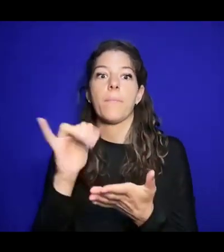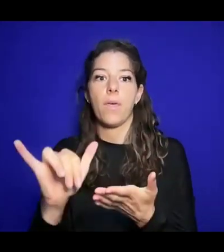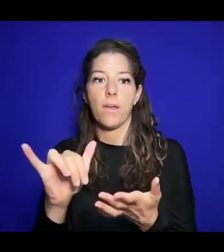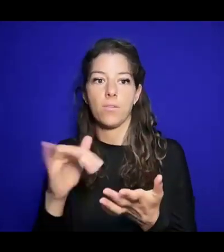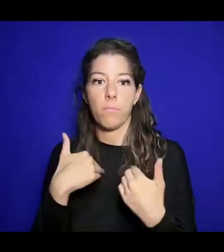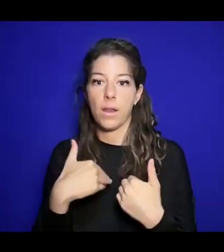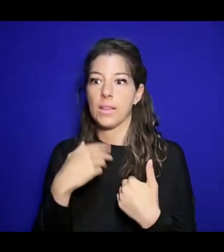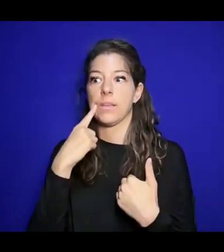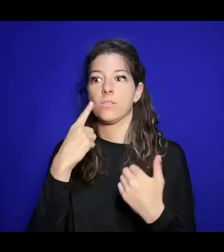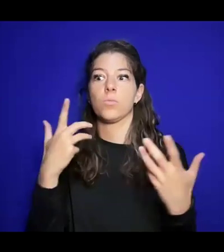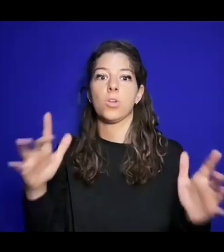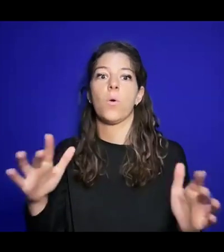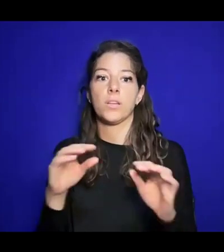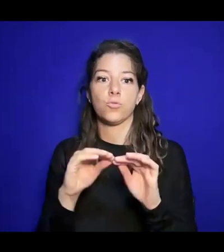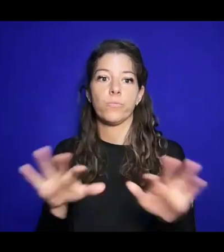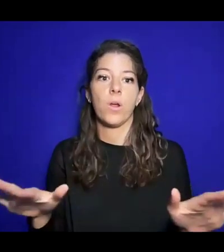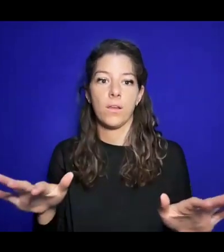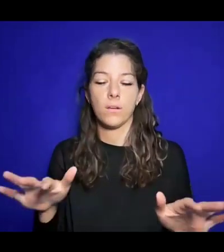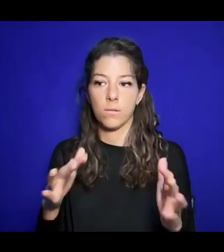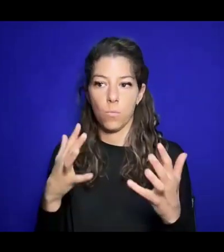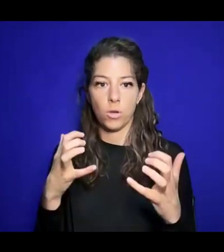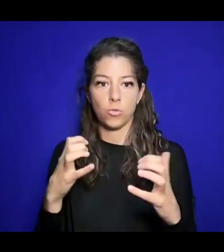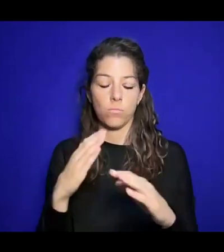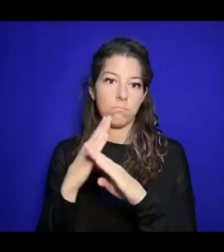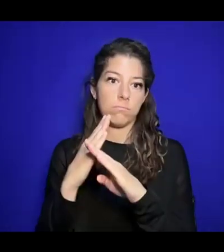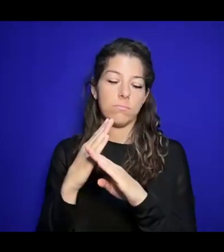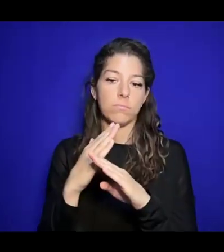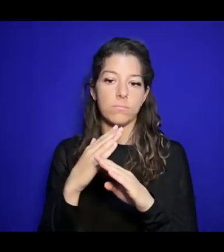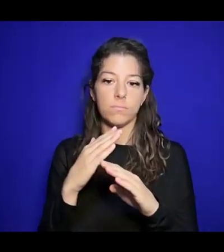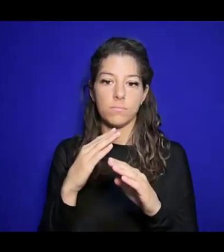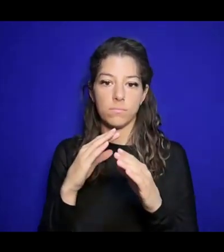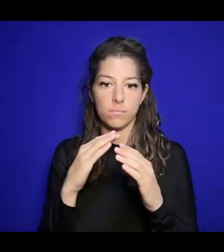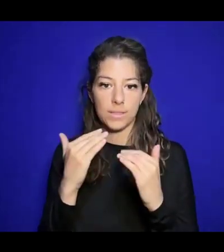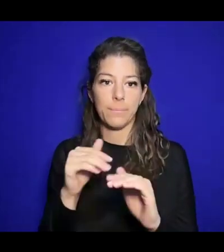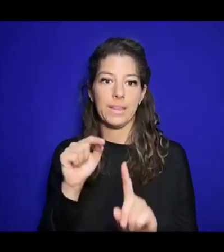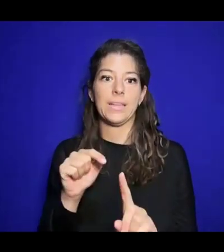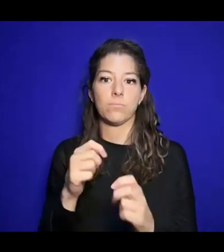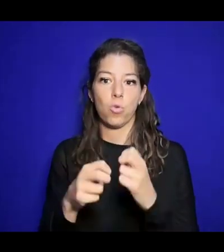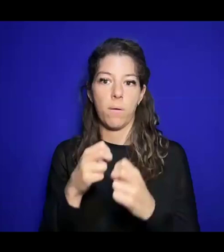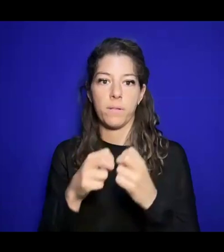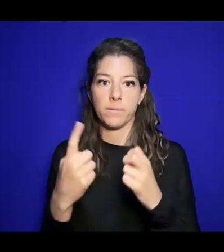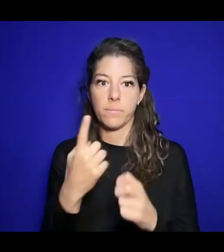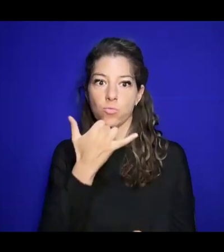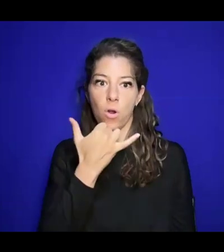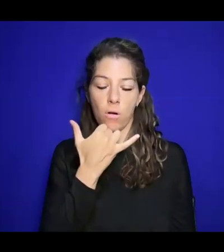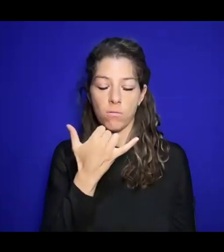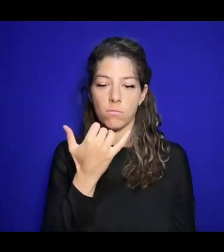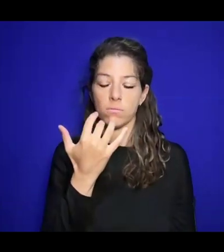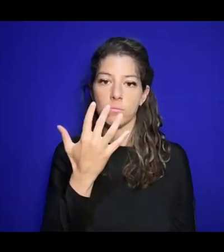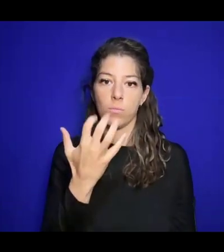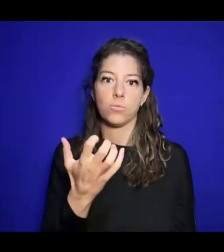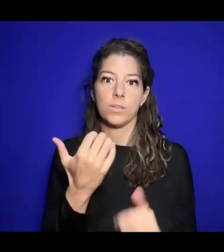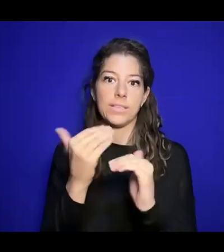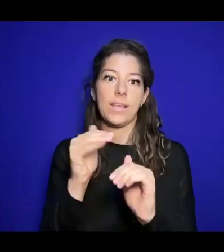body thinks we don't want this to spread. We want to wall this off. We want to contain this. This is a problem. Something's wrong. We want to contain